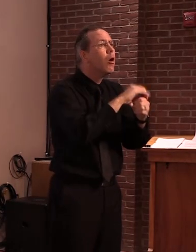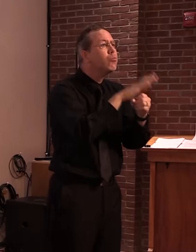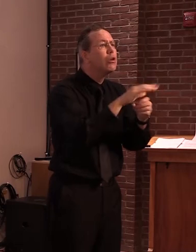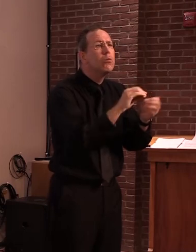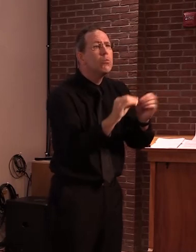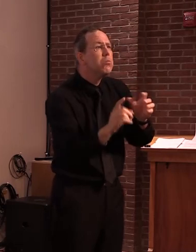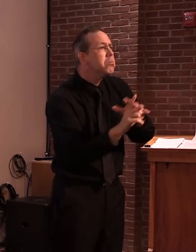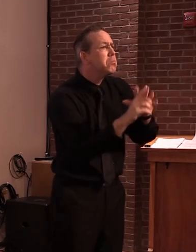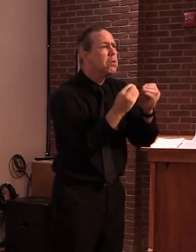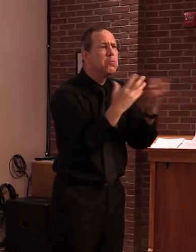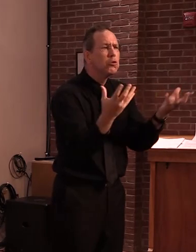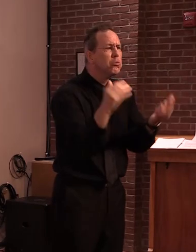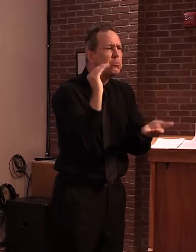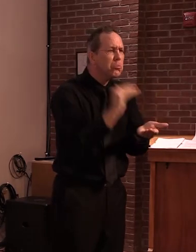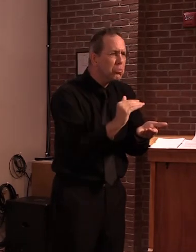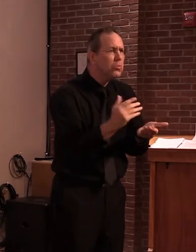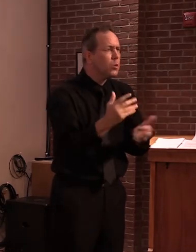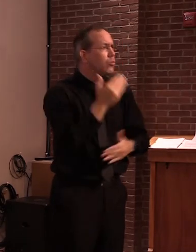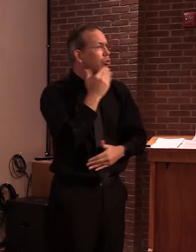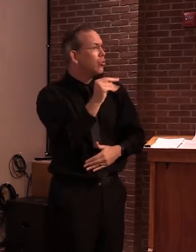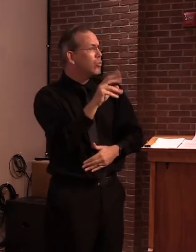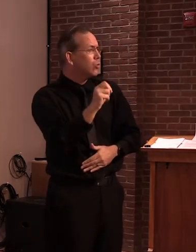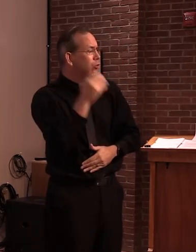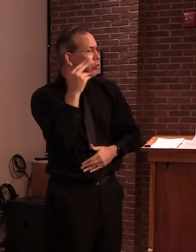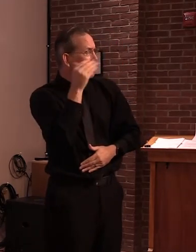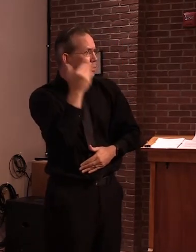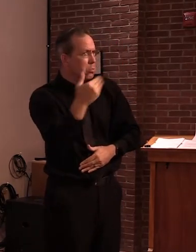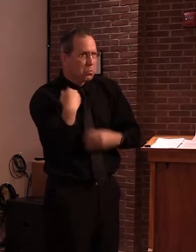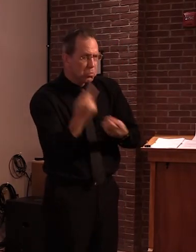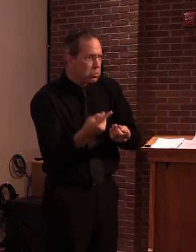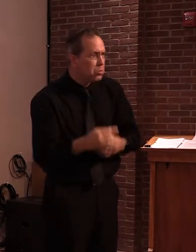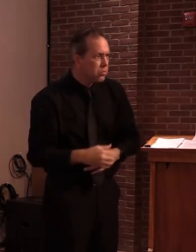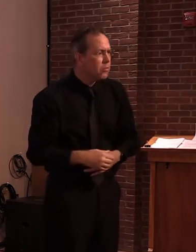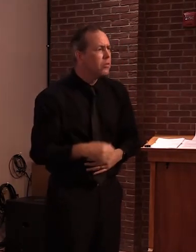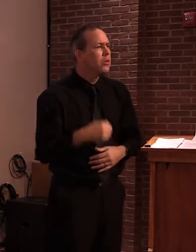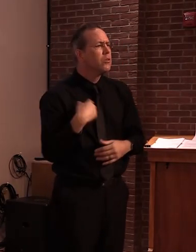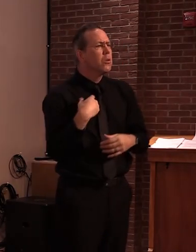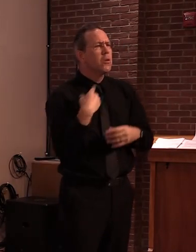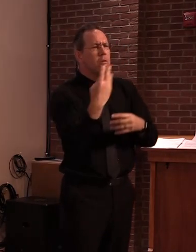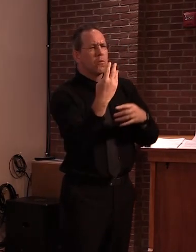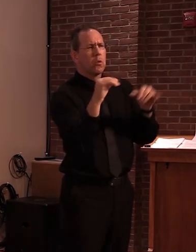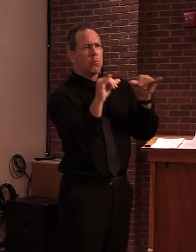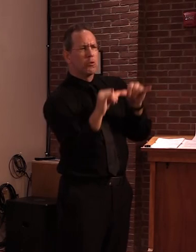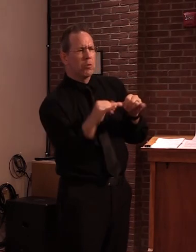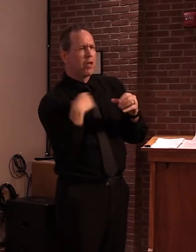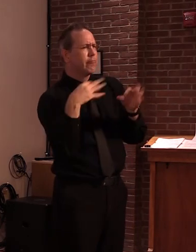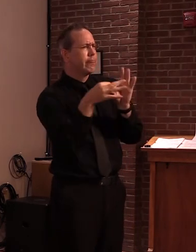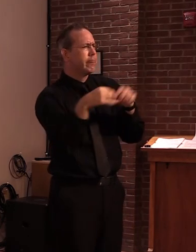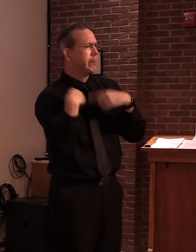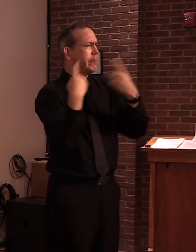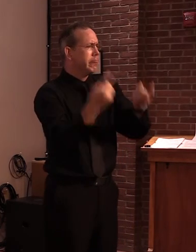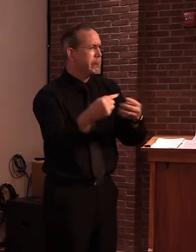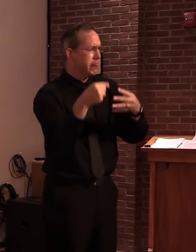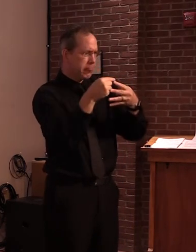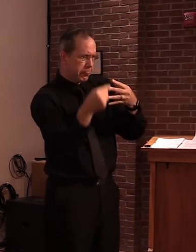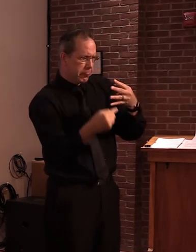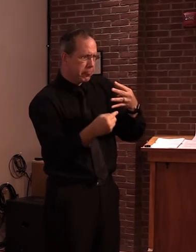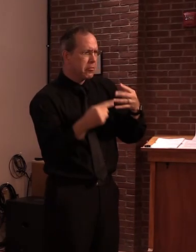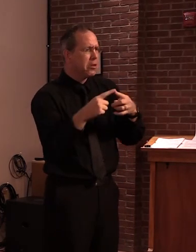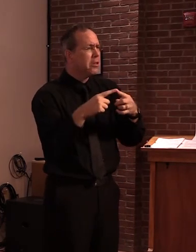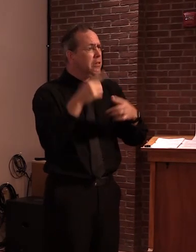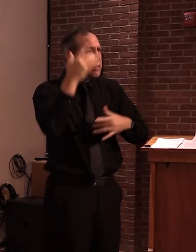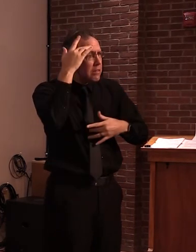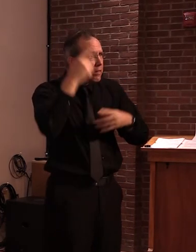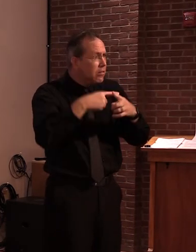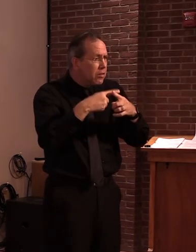Vermont. Looking at our four restart metrics and Vermont data in particular, again, we saw that new case growth